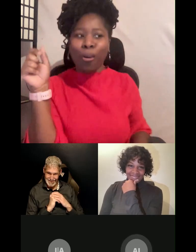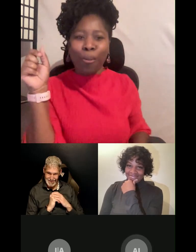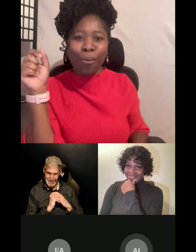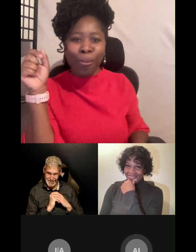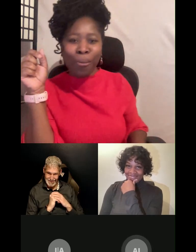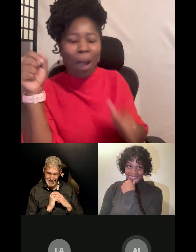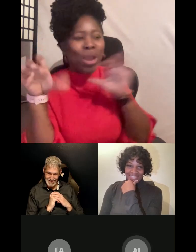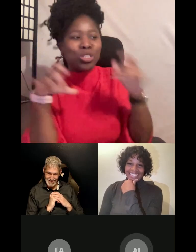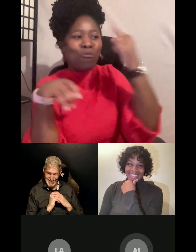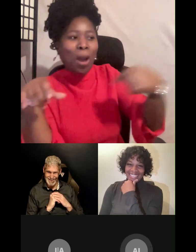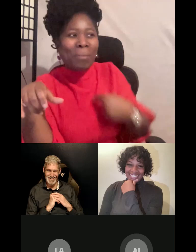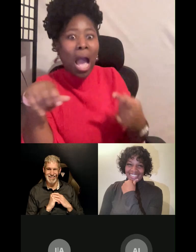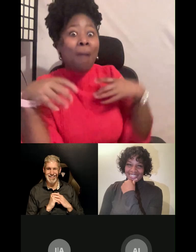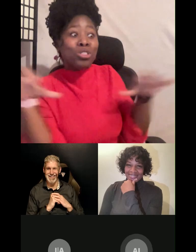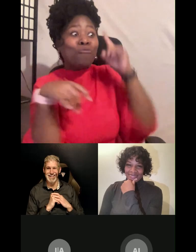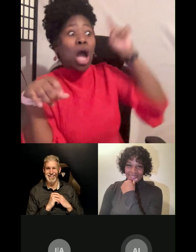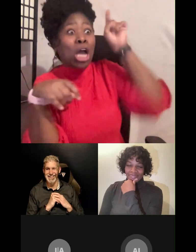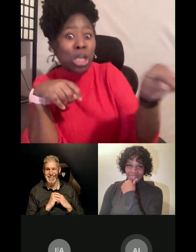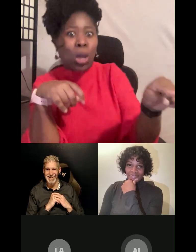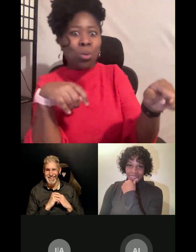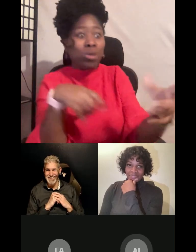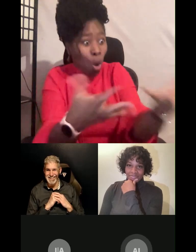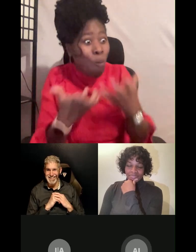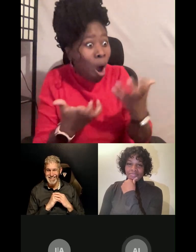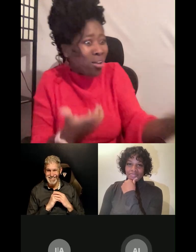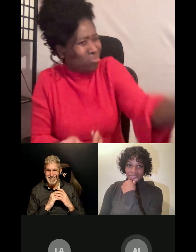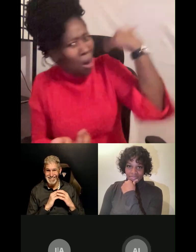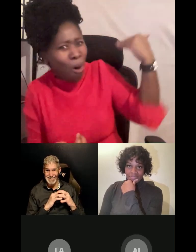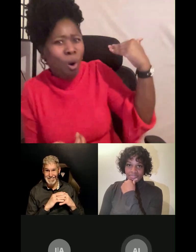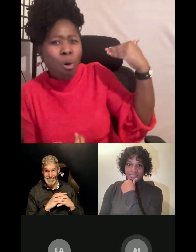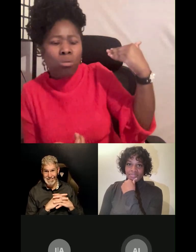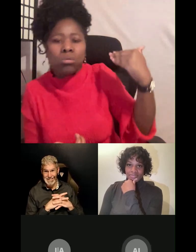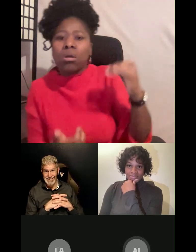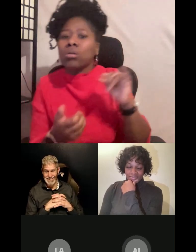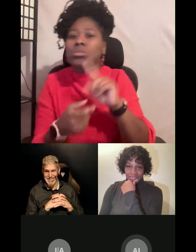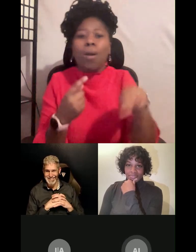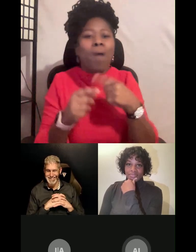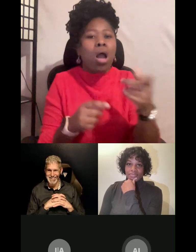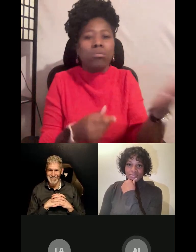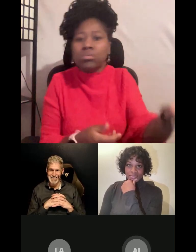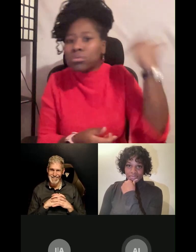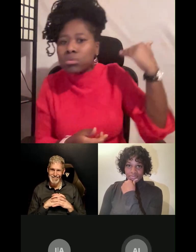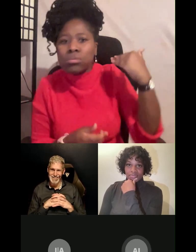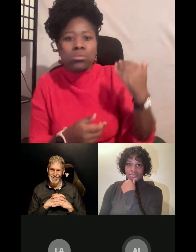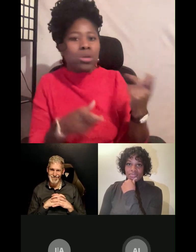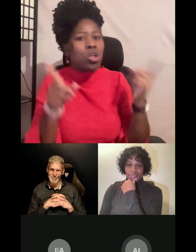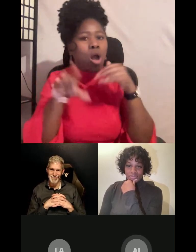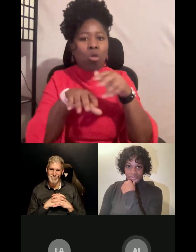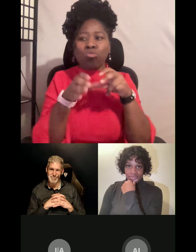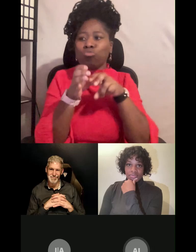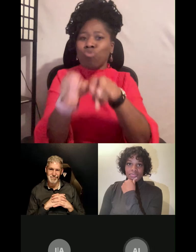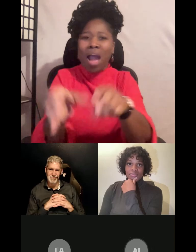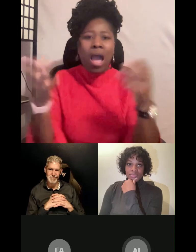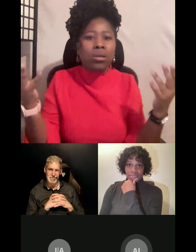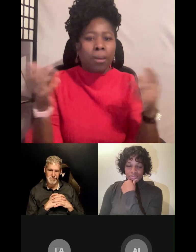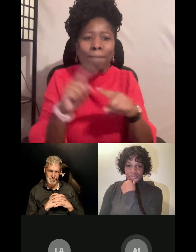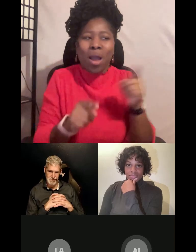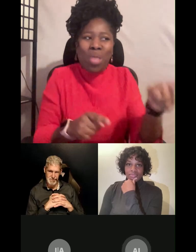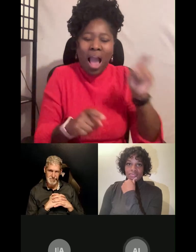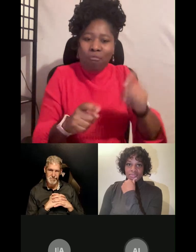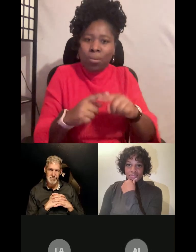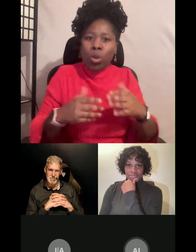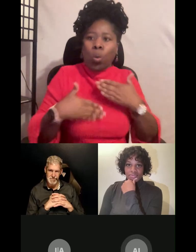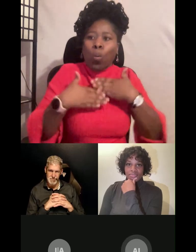people interacting and intermingling, yes, for you, we trying to help you out, girl. We trying to help you. Do you want to walk through this door? Come